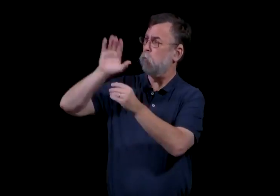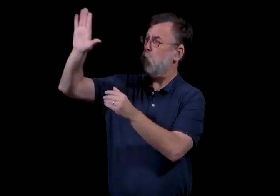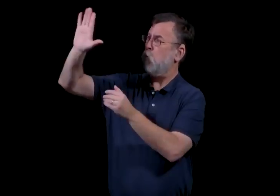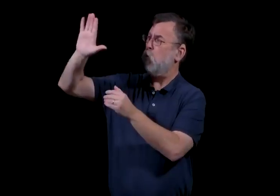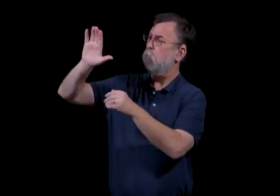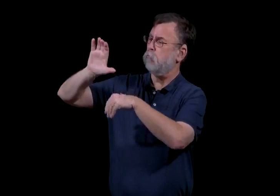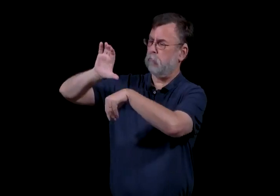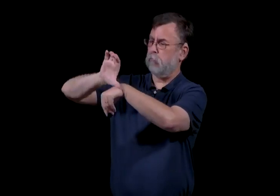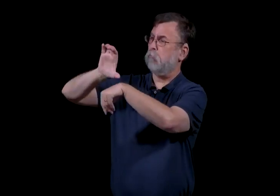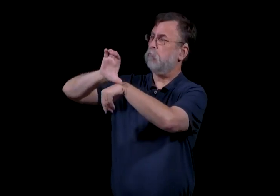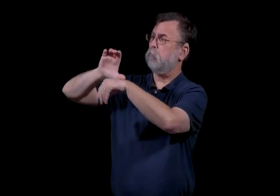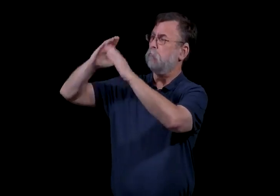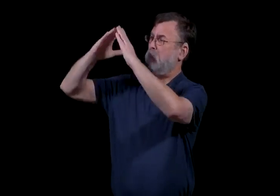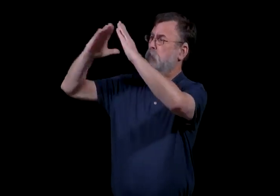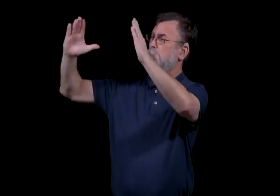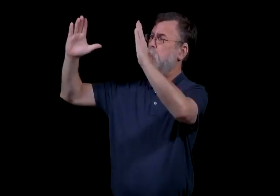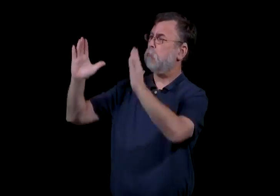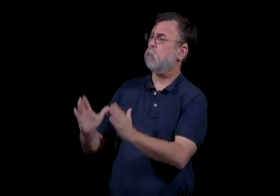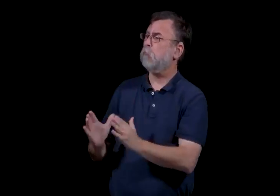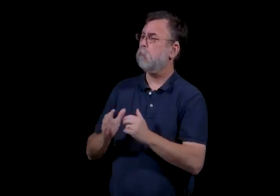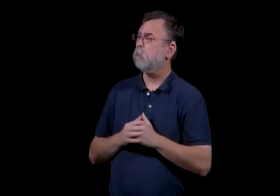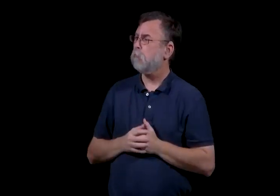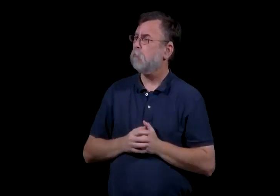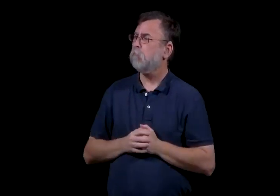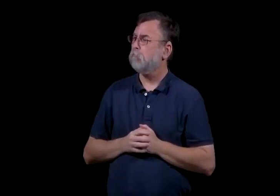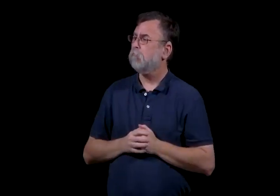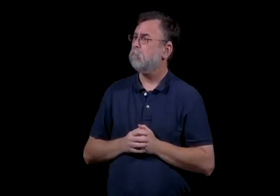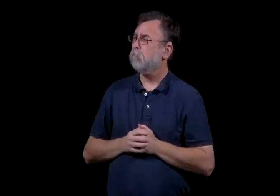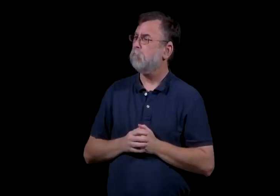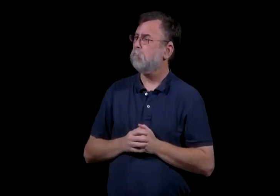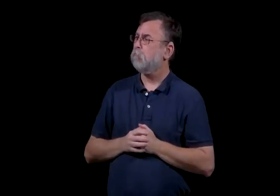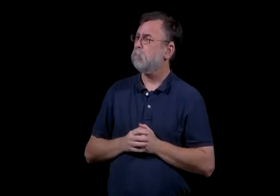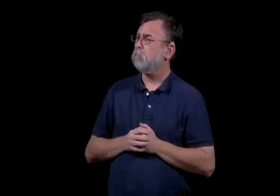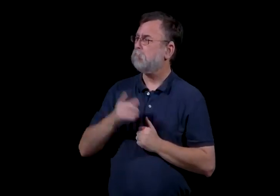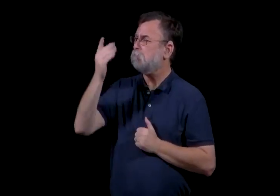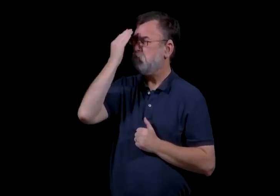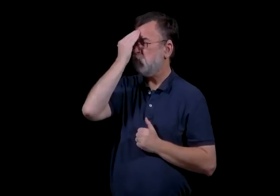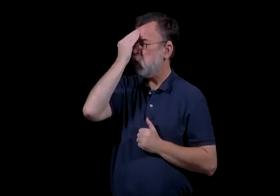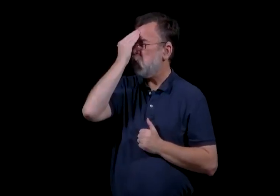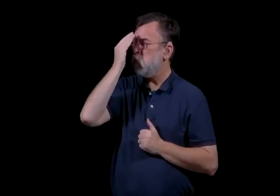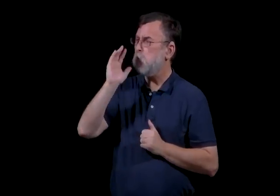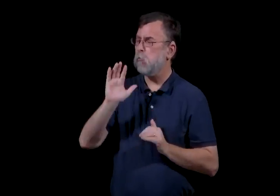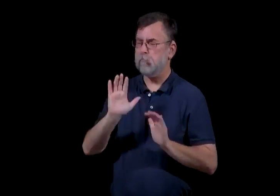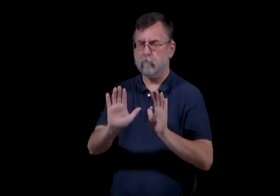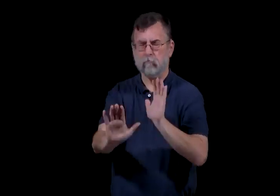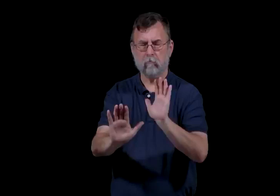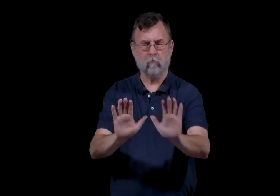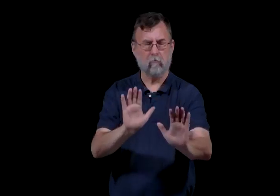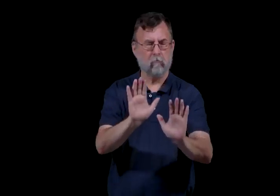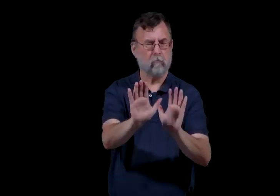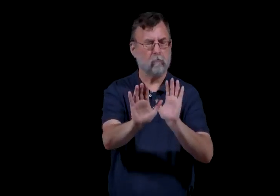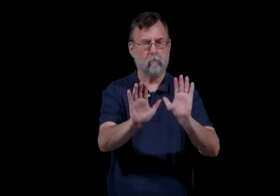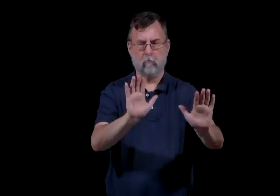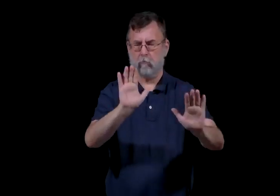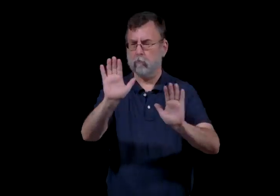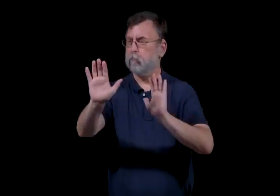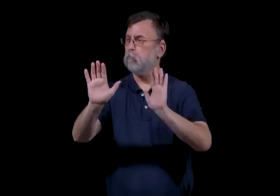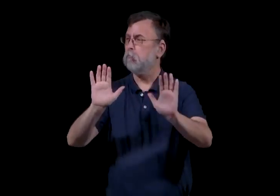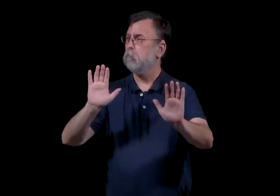Bless those that have given this offering, Lord. This is for your church, your work, your mission work. And you know